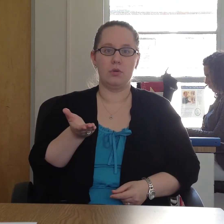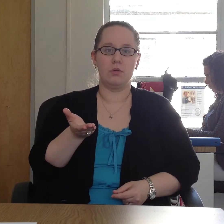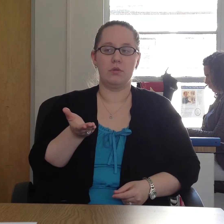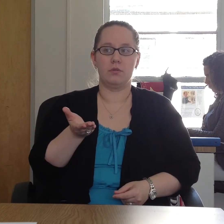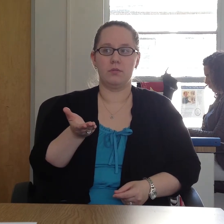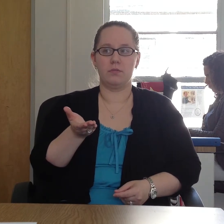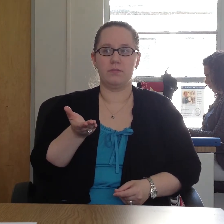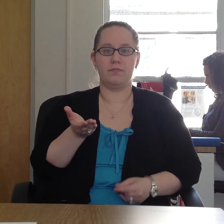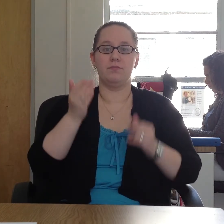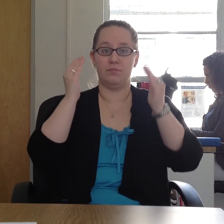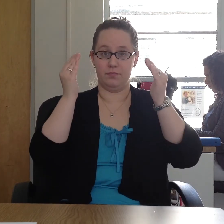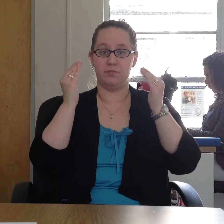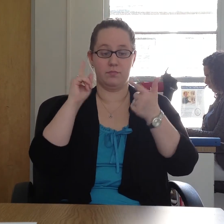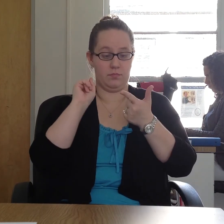The next one, acidity.